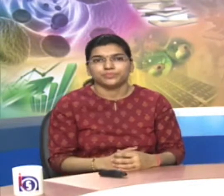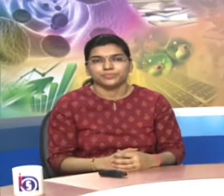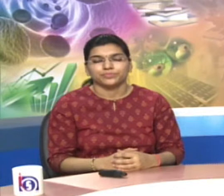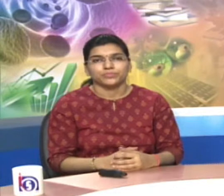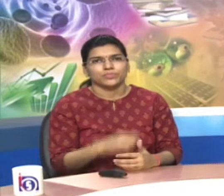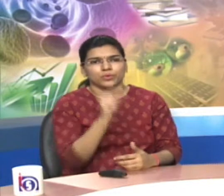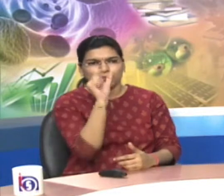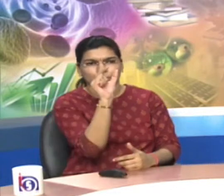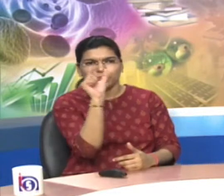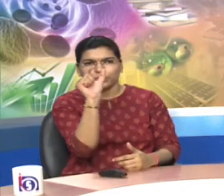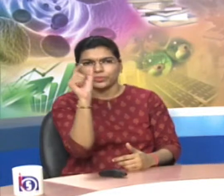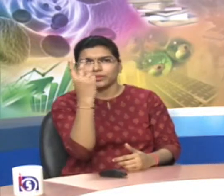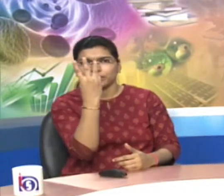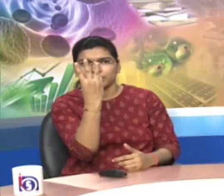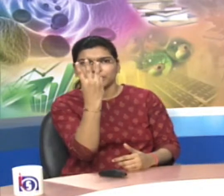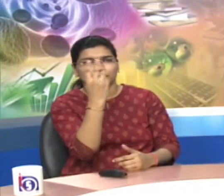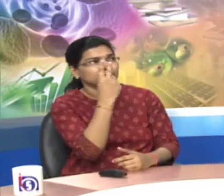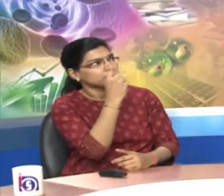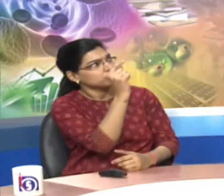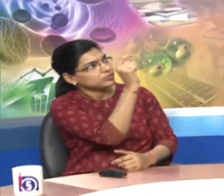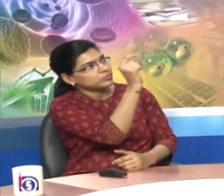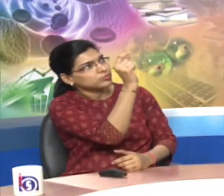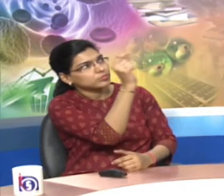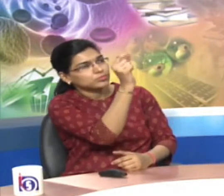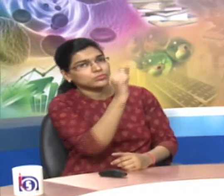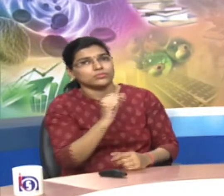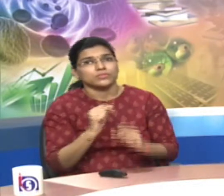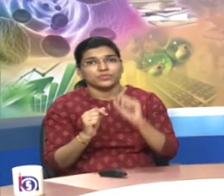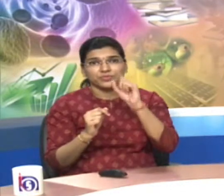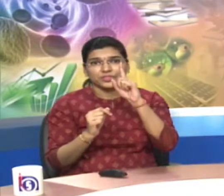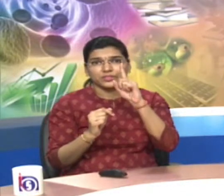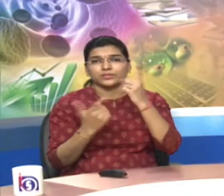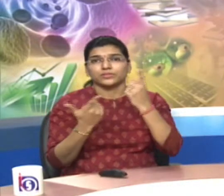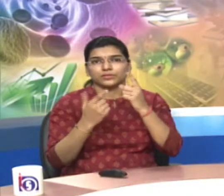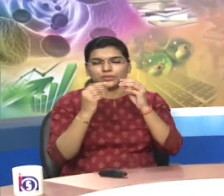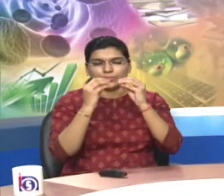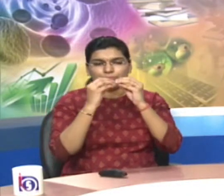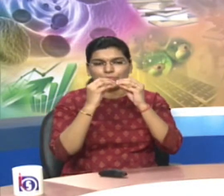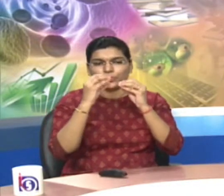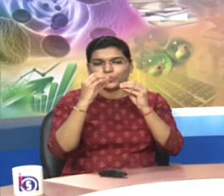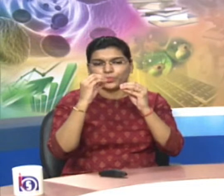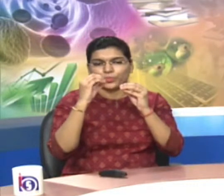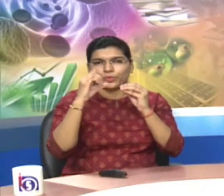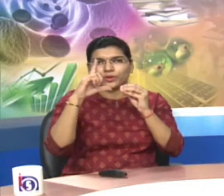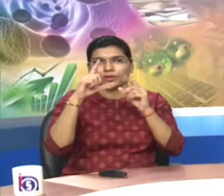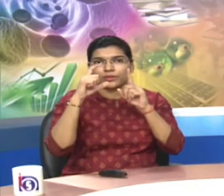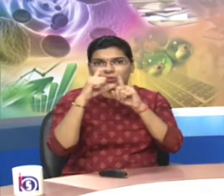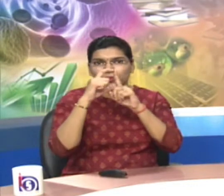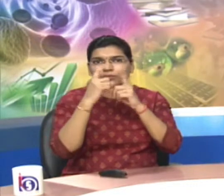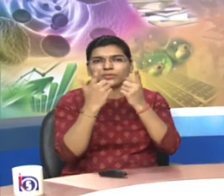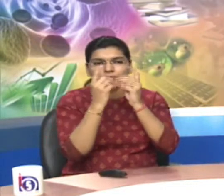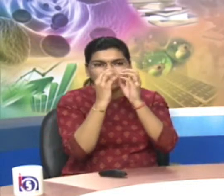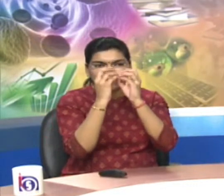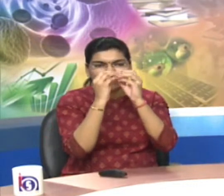The seventh point says it has 3 words you can see on the screen. The first word is